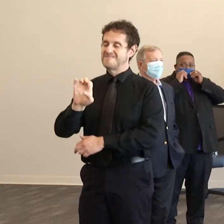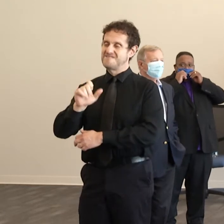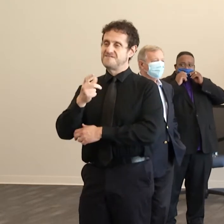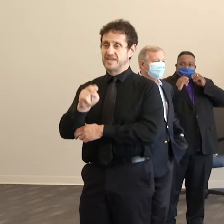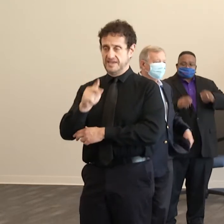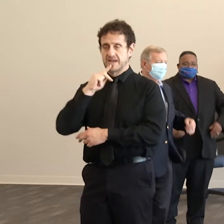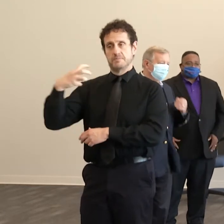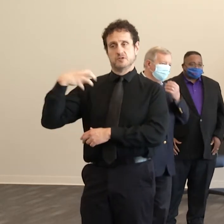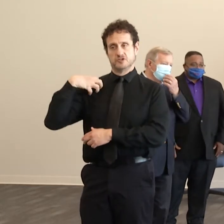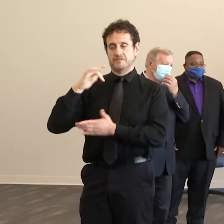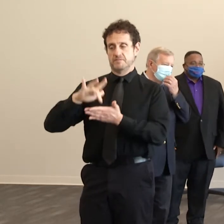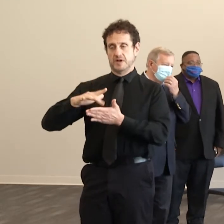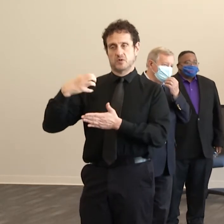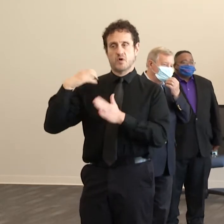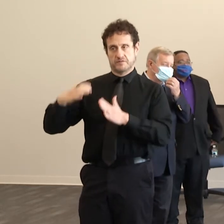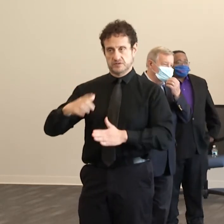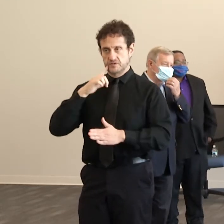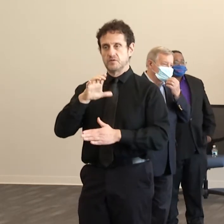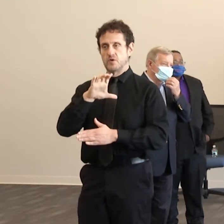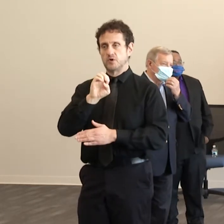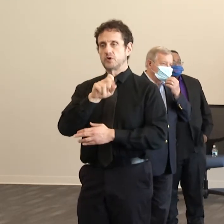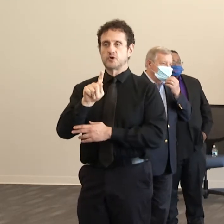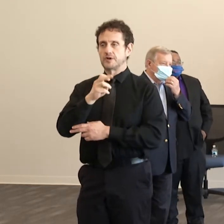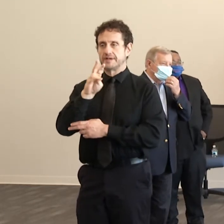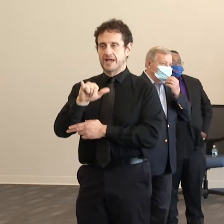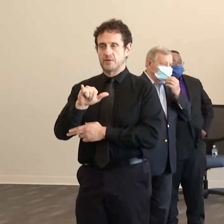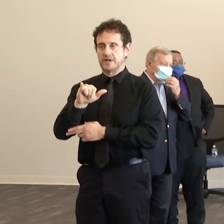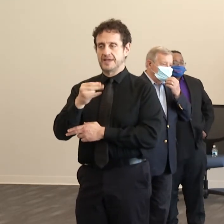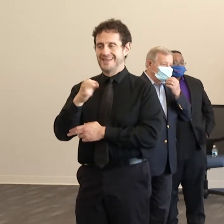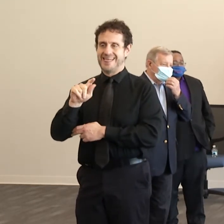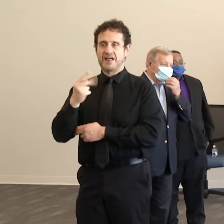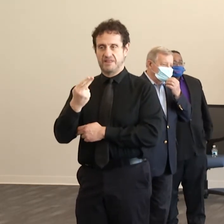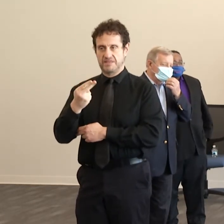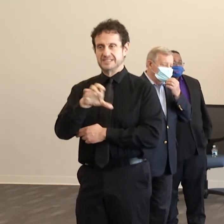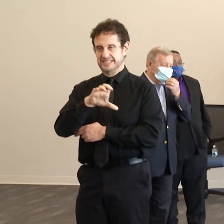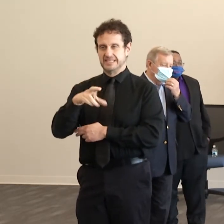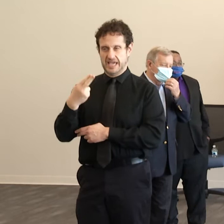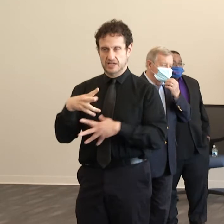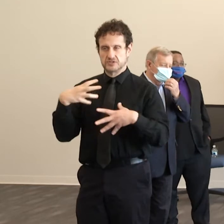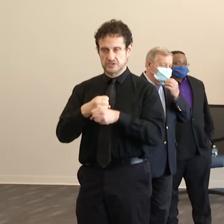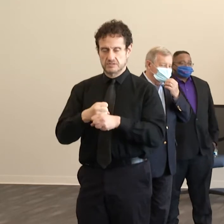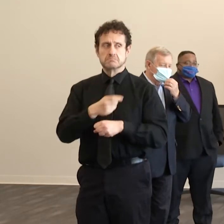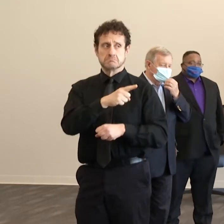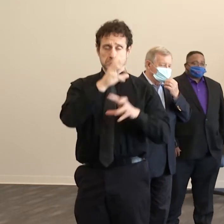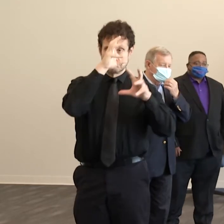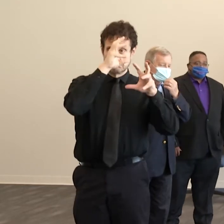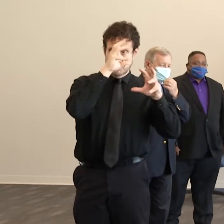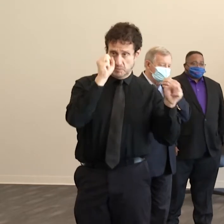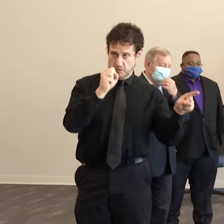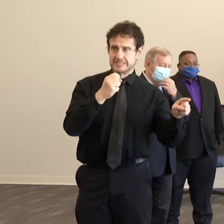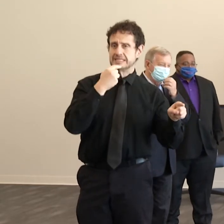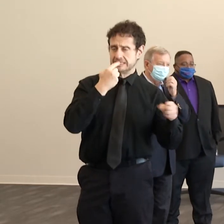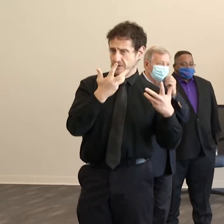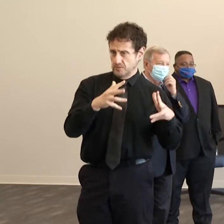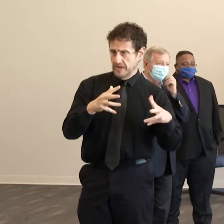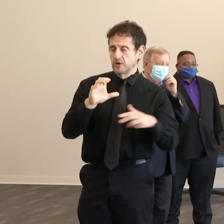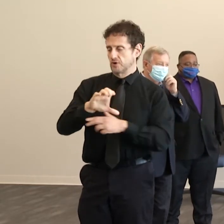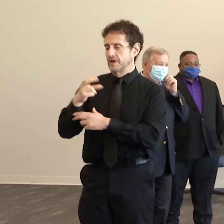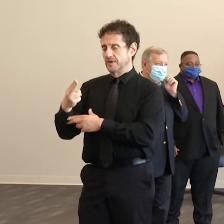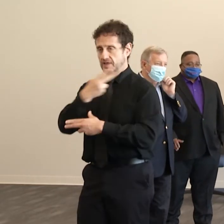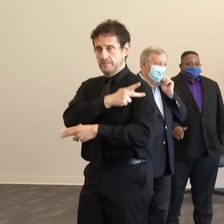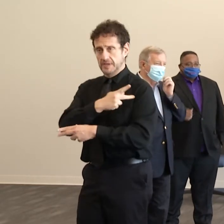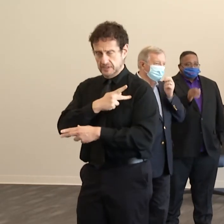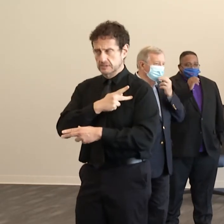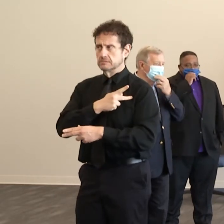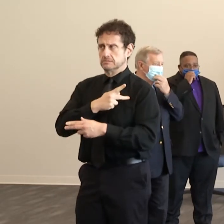for Cook County Health. As President Preckwinkle pointed out, Cook County Health patients have experienced major delays in mail